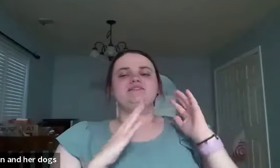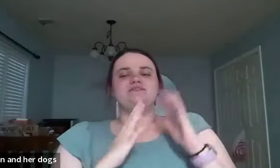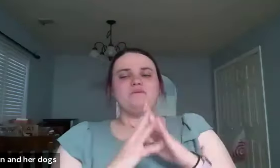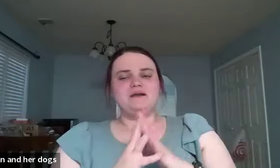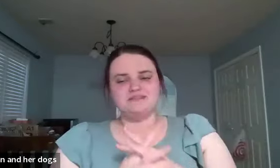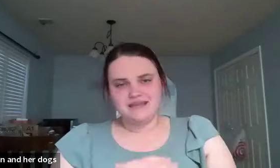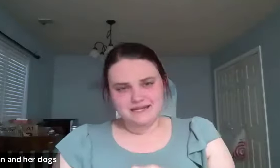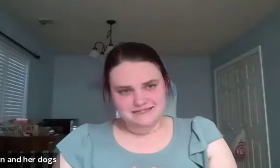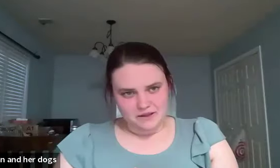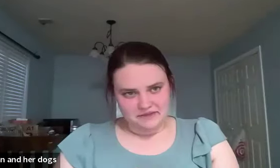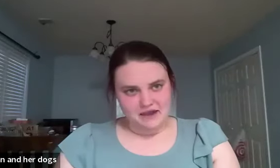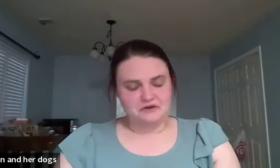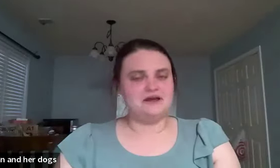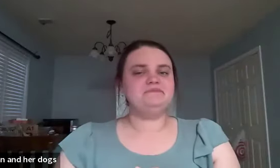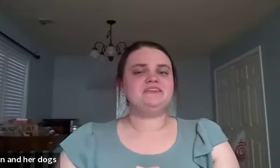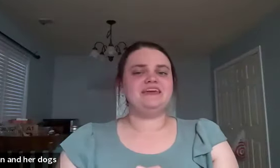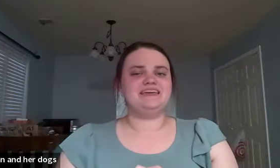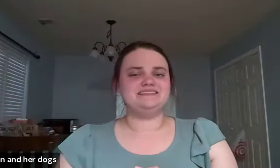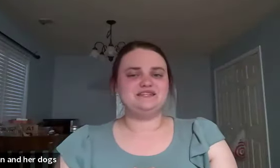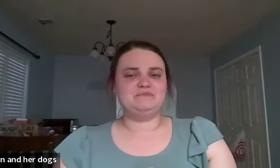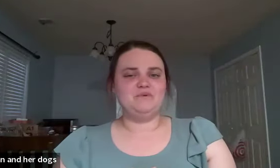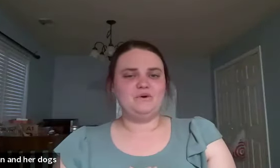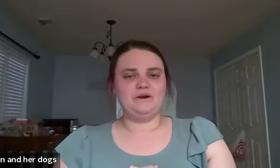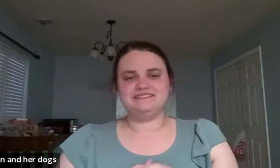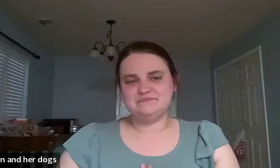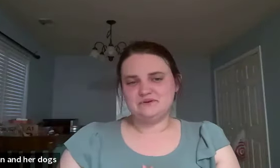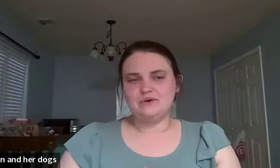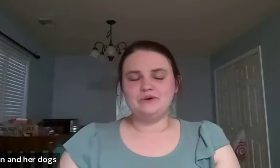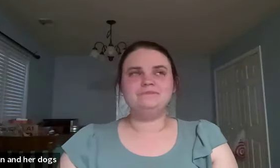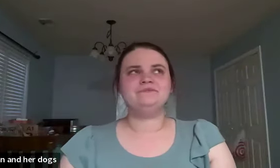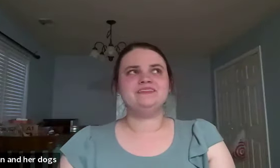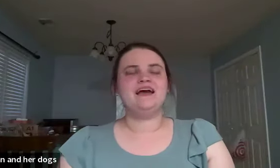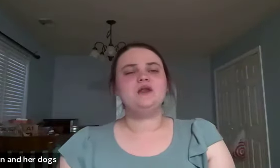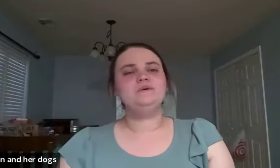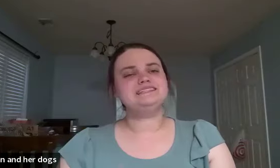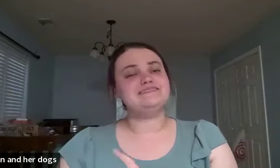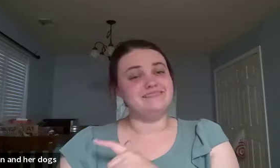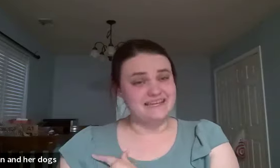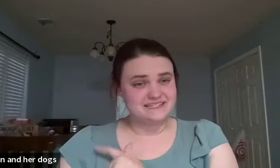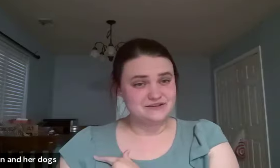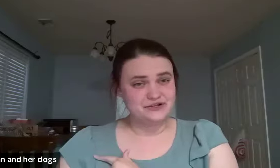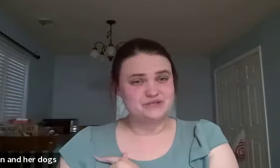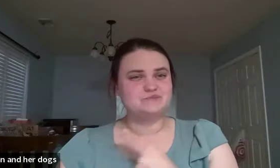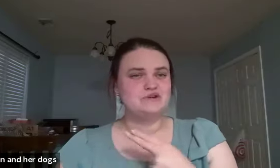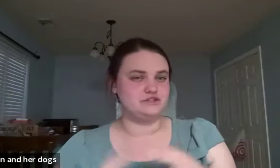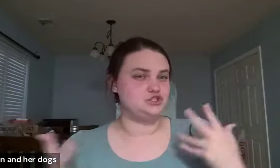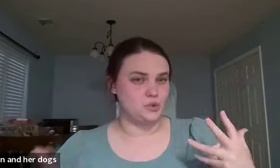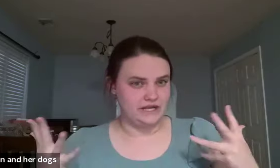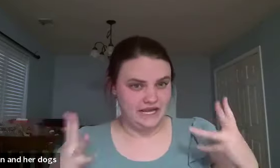The way Miss Katie's calling me out on is the more typical I don't want to say the lazier version, but it's more like the